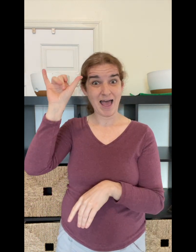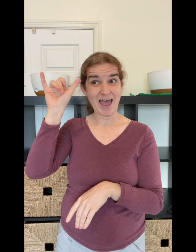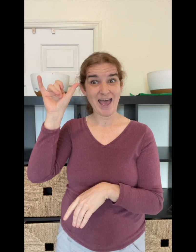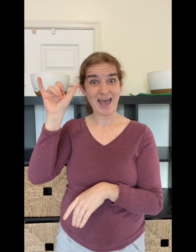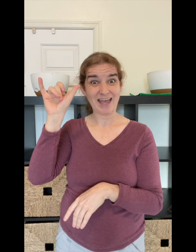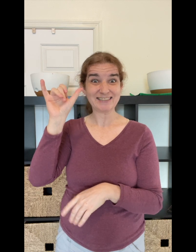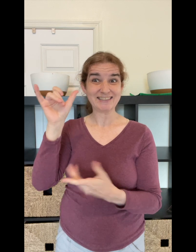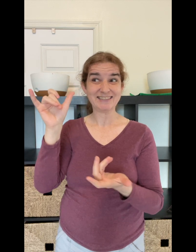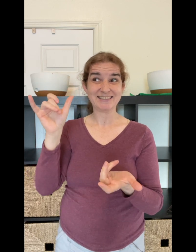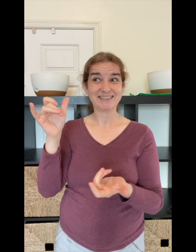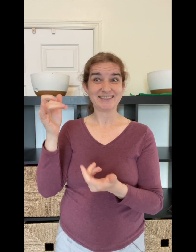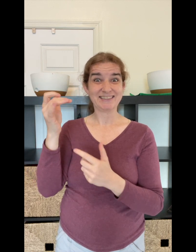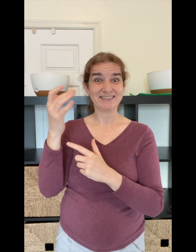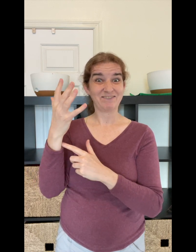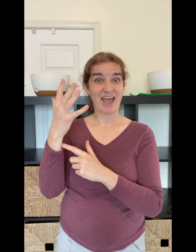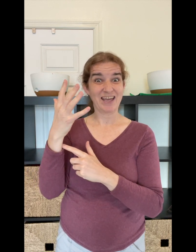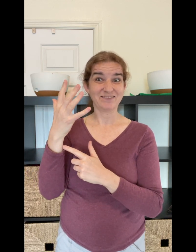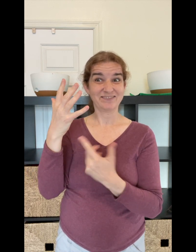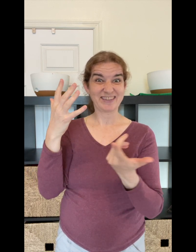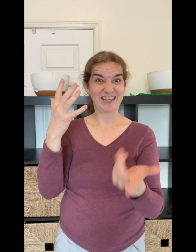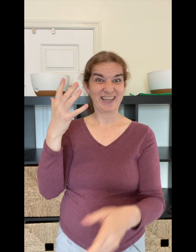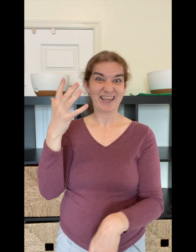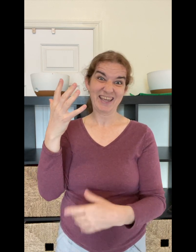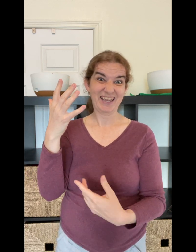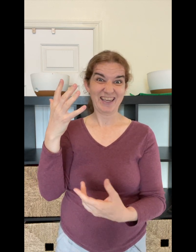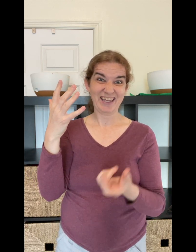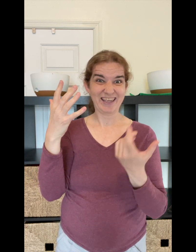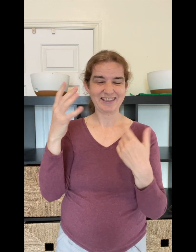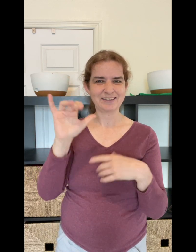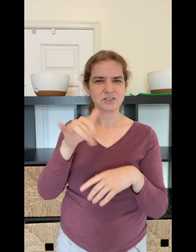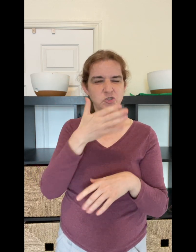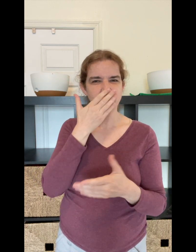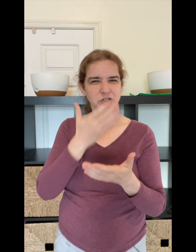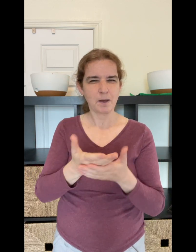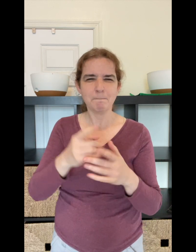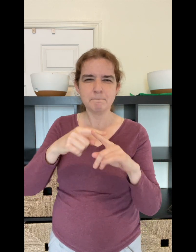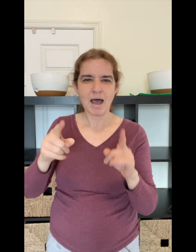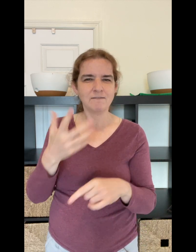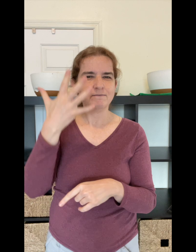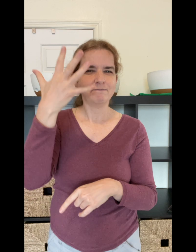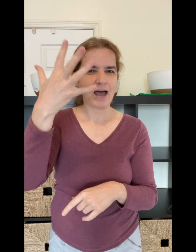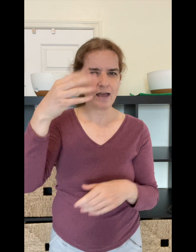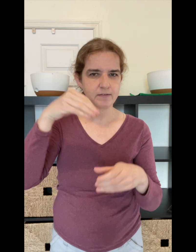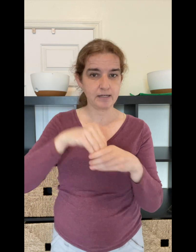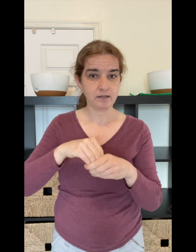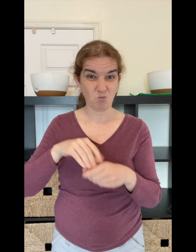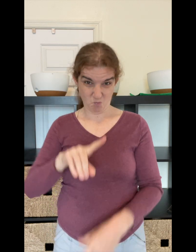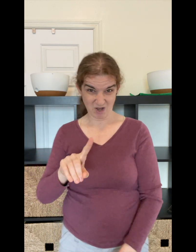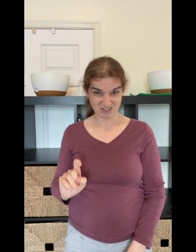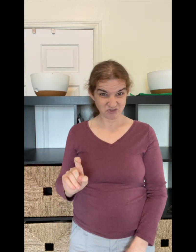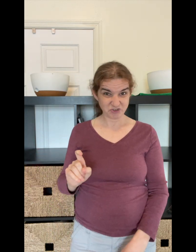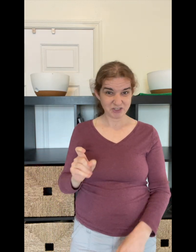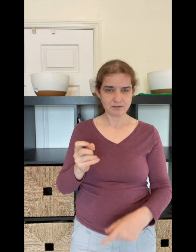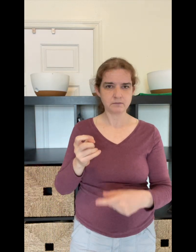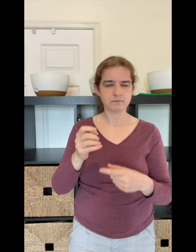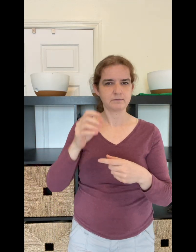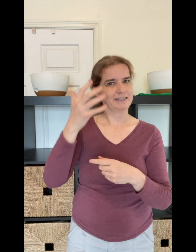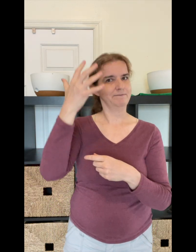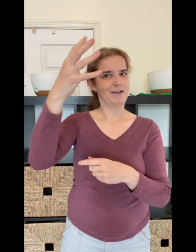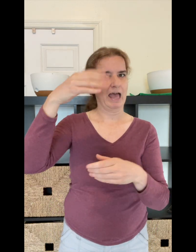Oh, I count how many people have blonde hair. There are 5 people. Okay. No, that's great. But 5 in what? 5 in